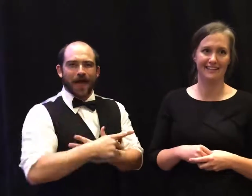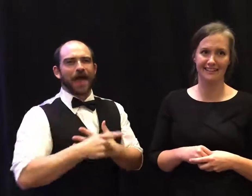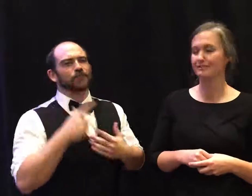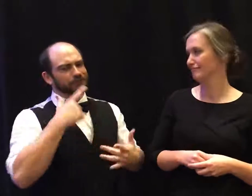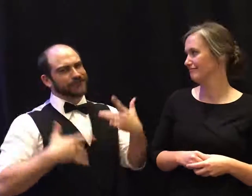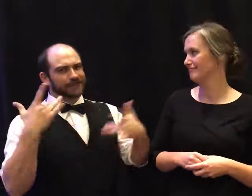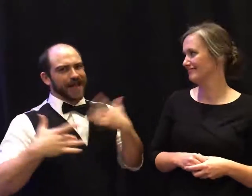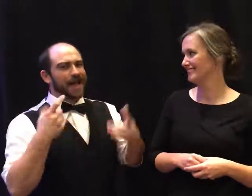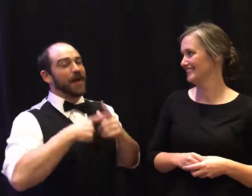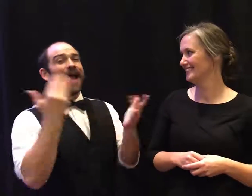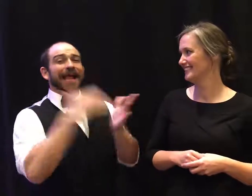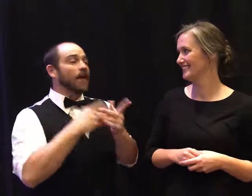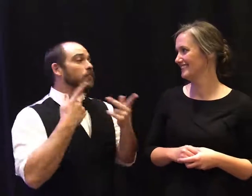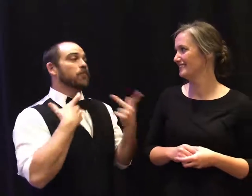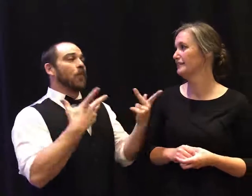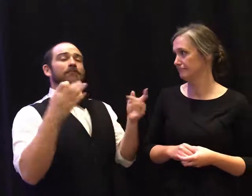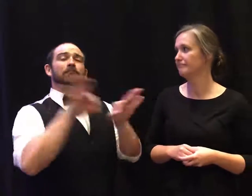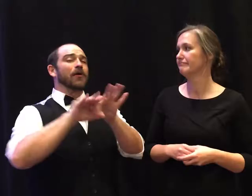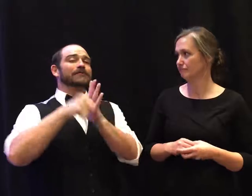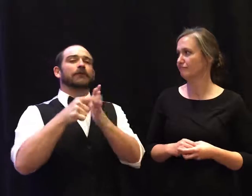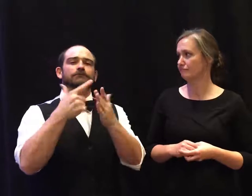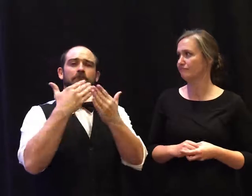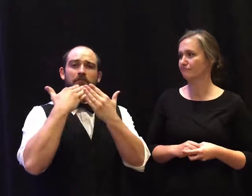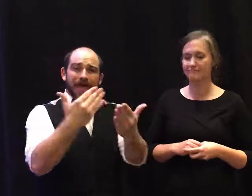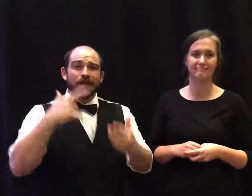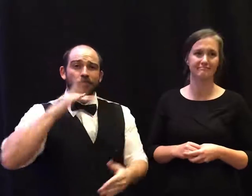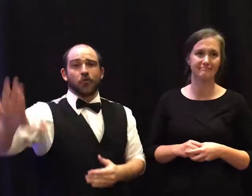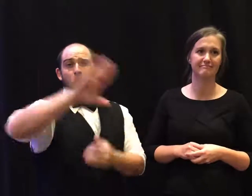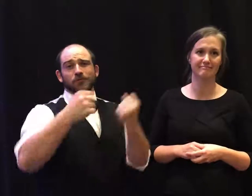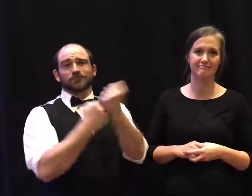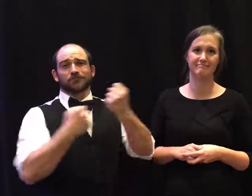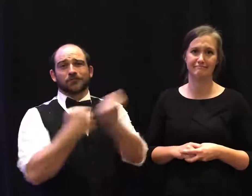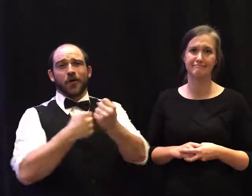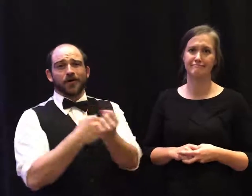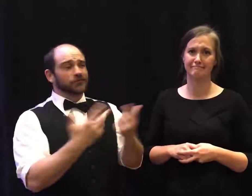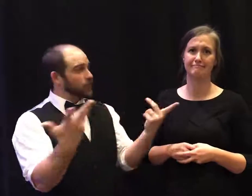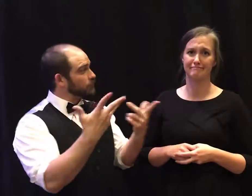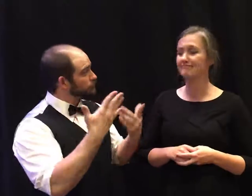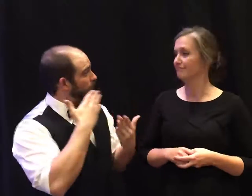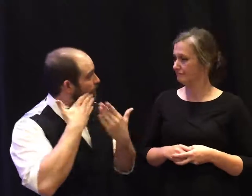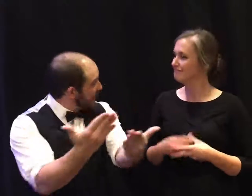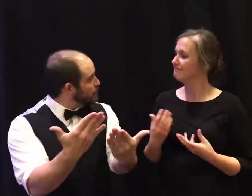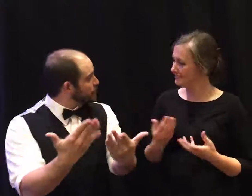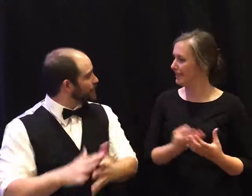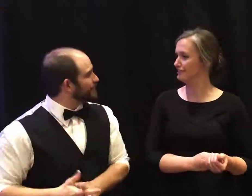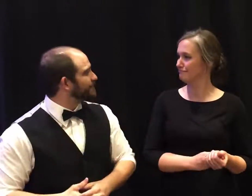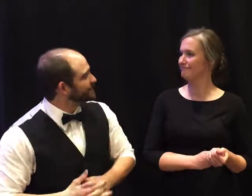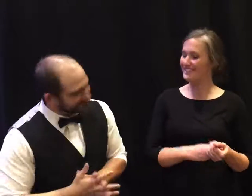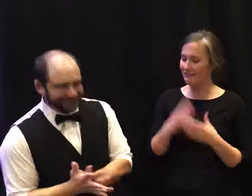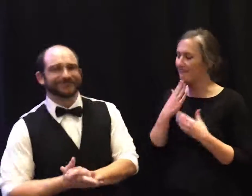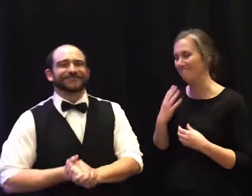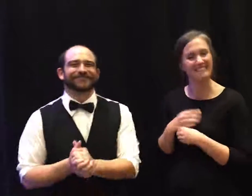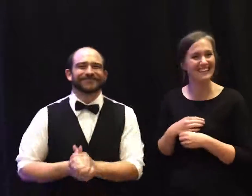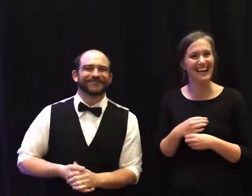continue to improve the program, but again, we want to really emphasize thanking you all for your support, so thank you. You would say thank you.